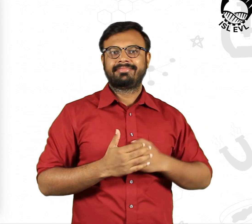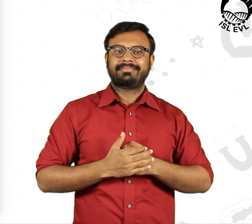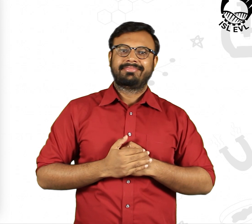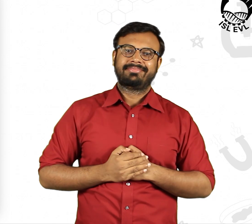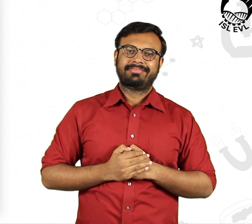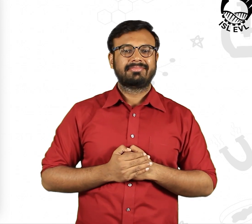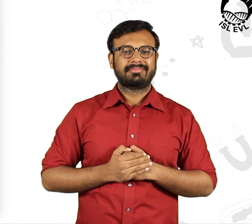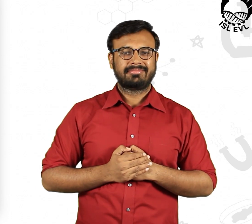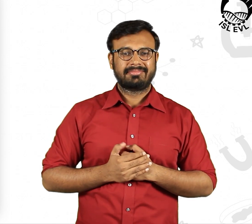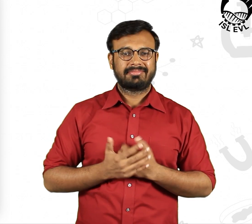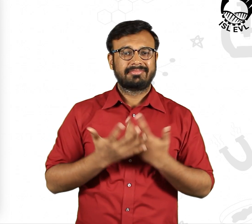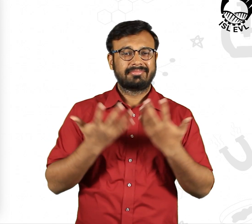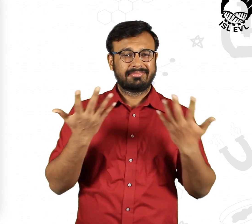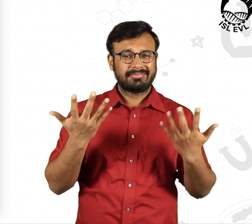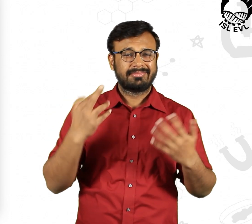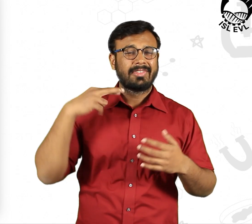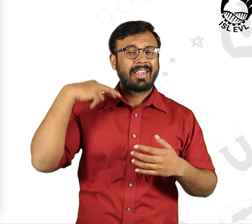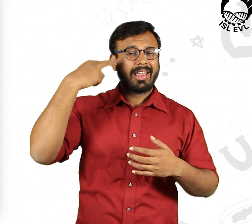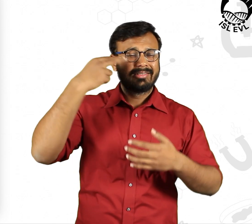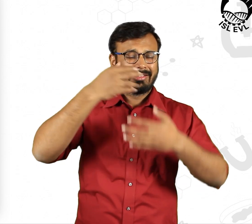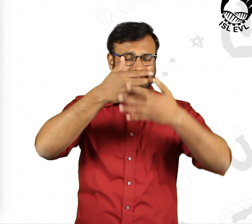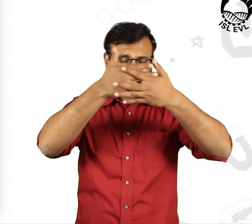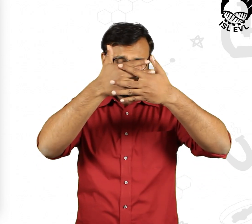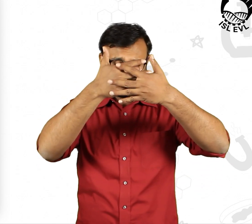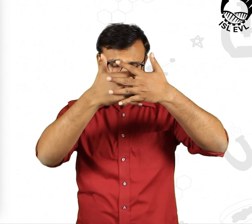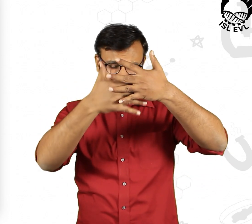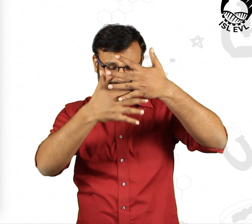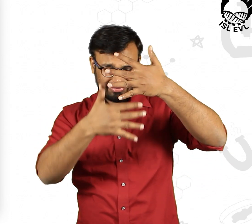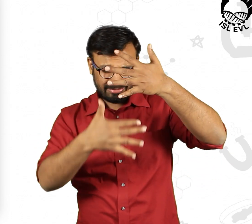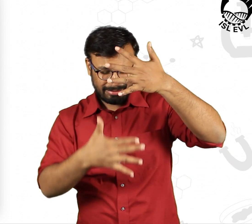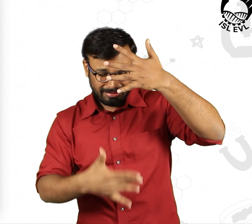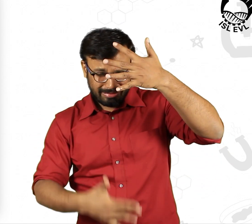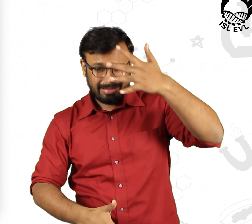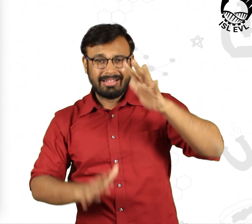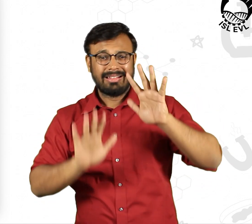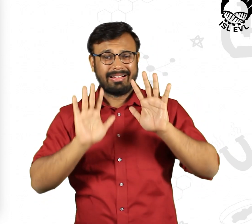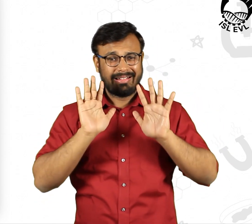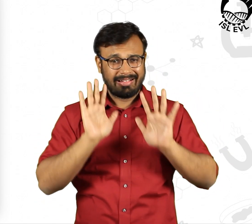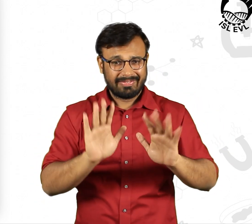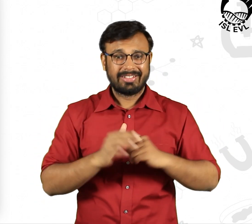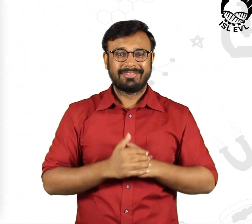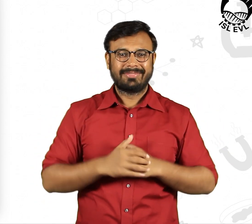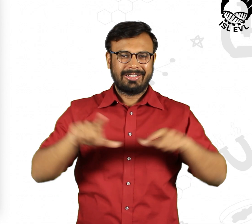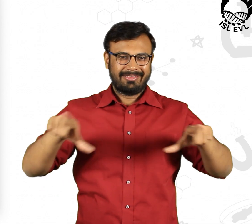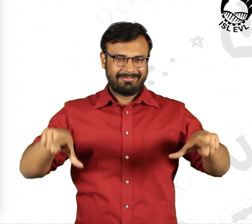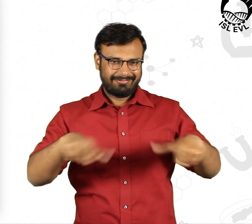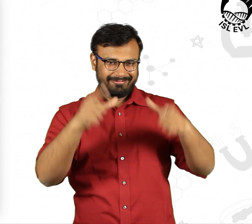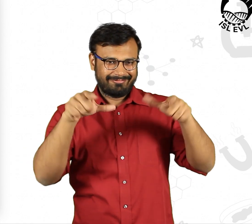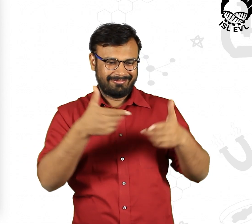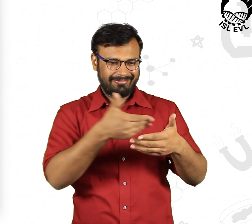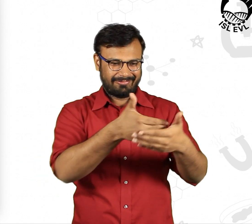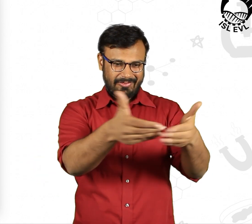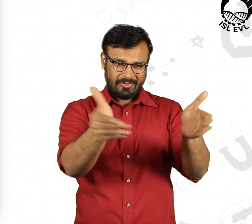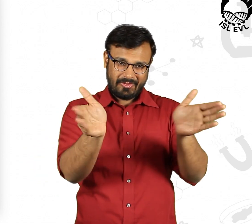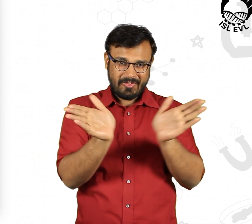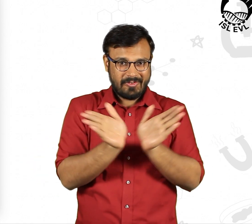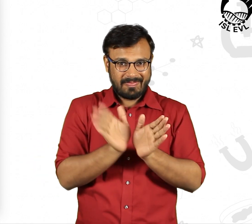We still do not know all the reasons why the tree community changes